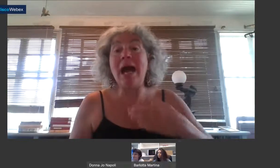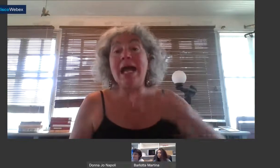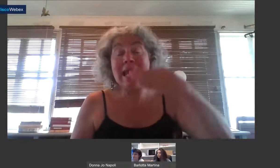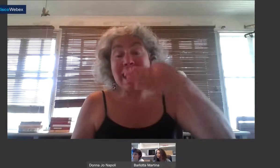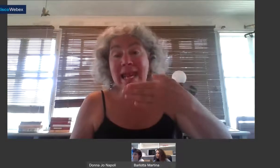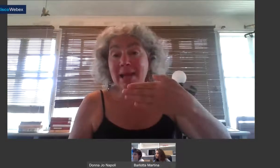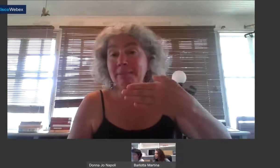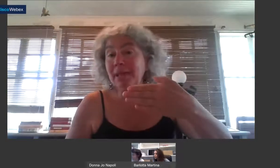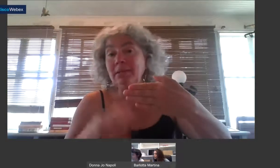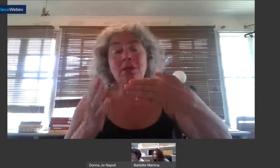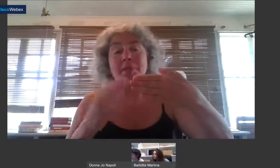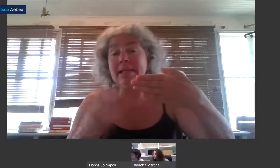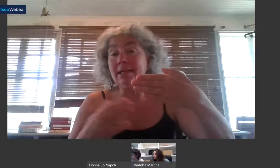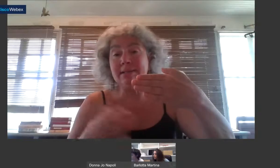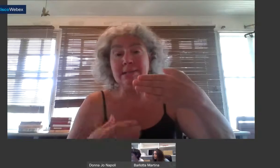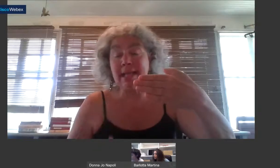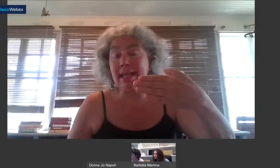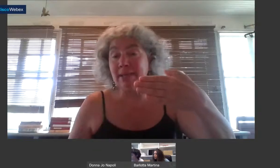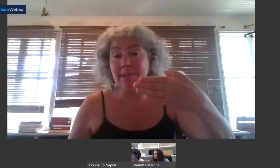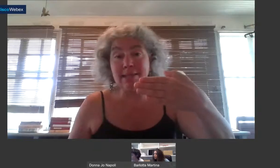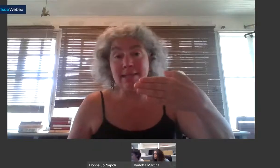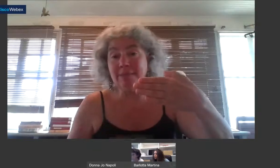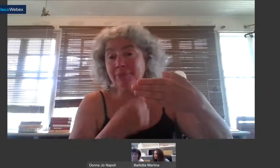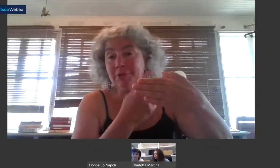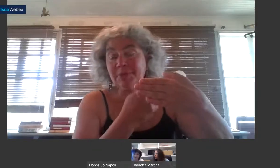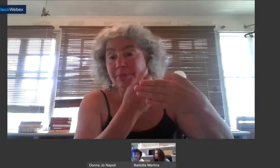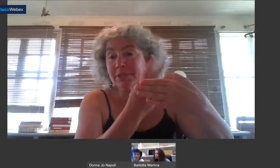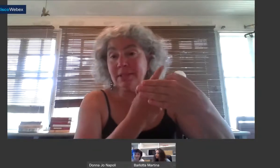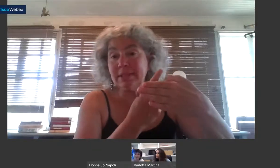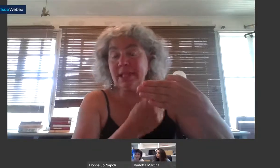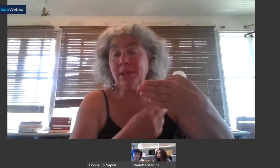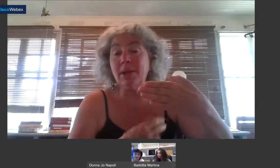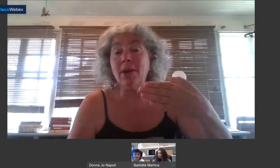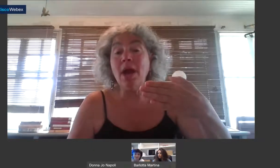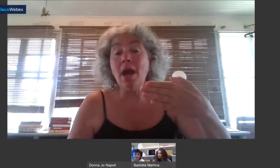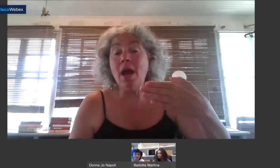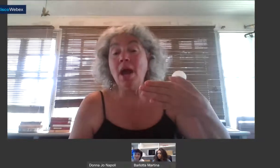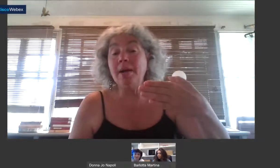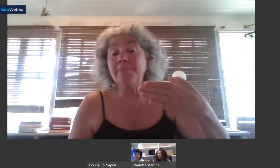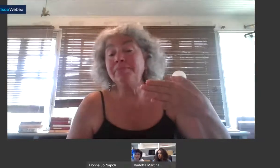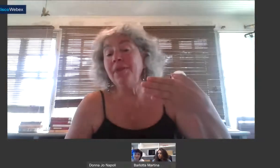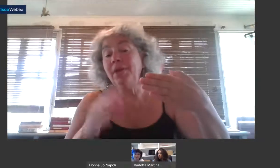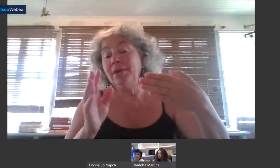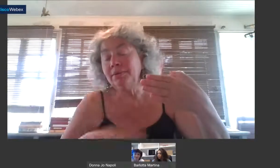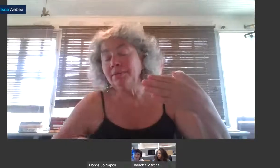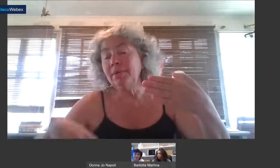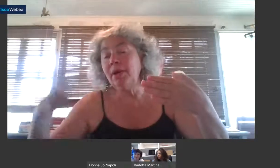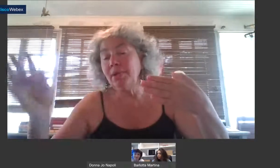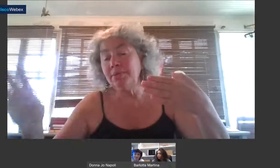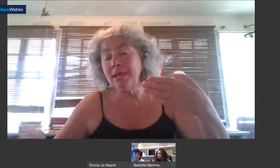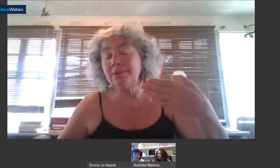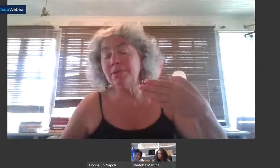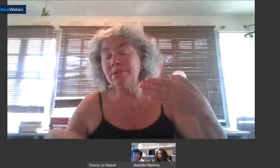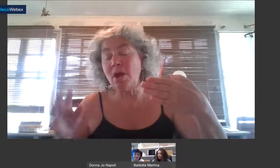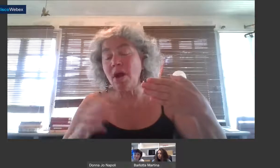I am. Nobody else is am except first person singular. All the rest is are